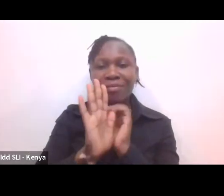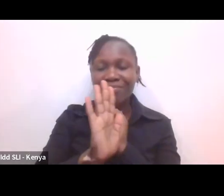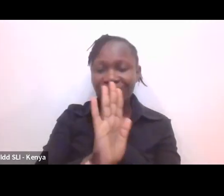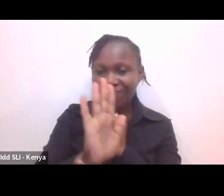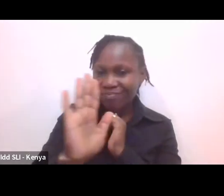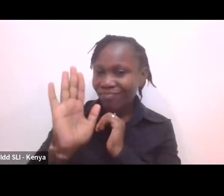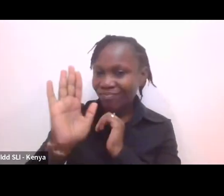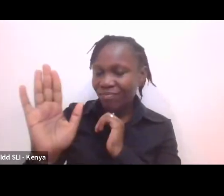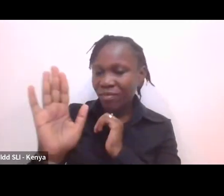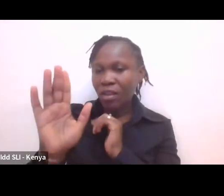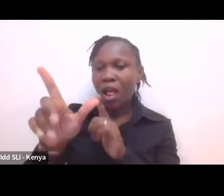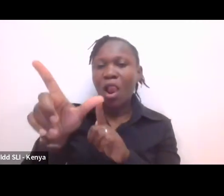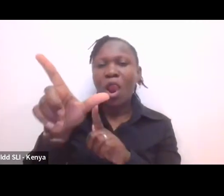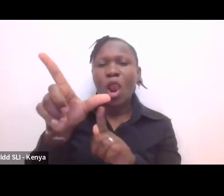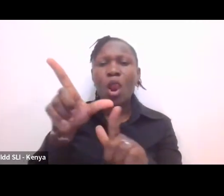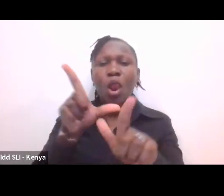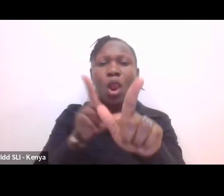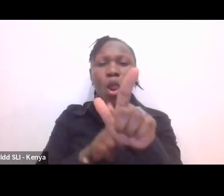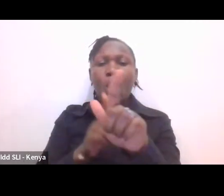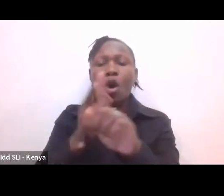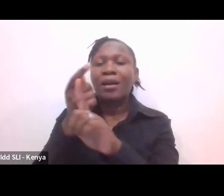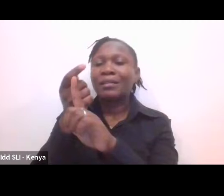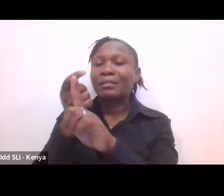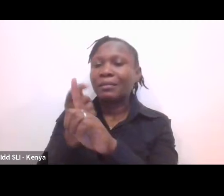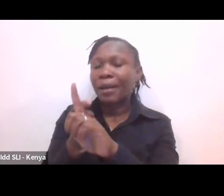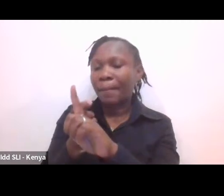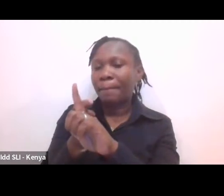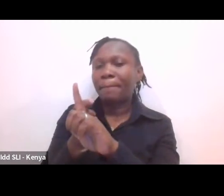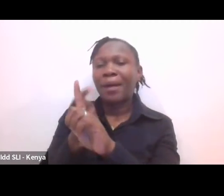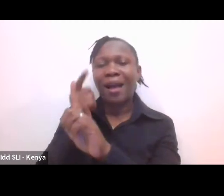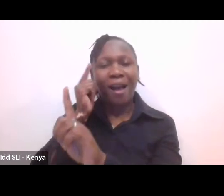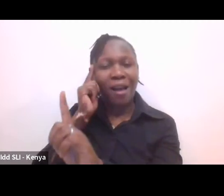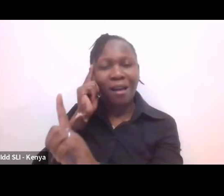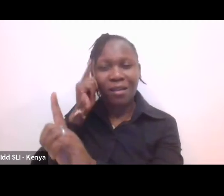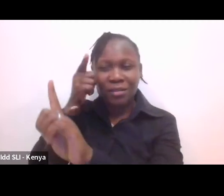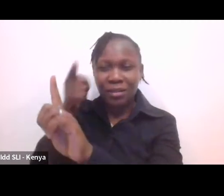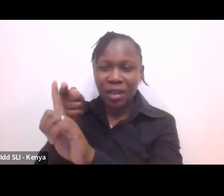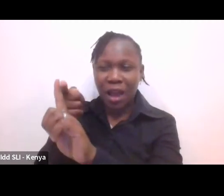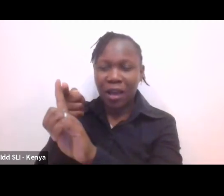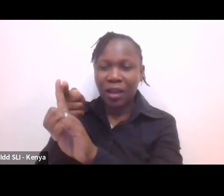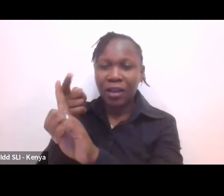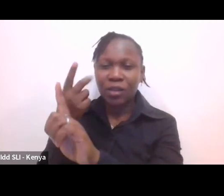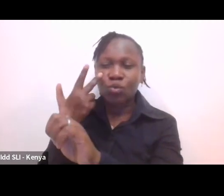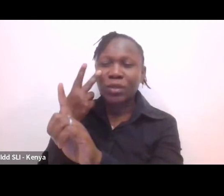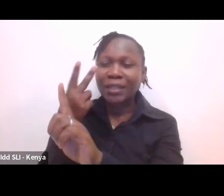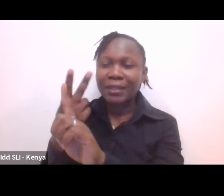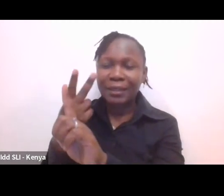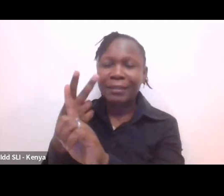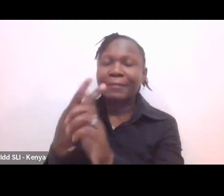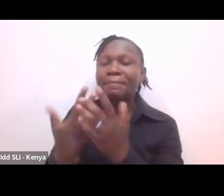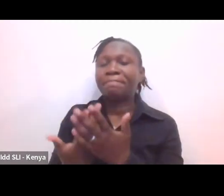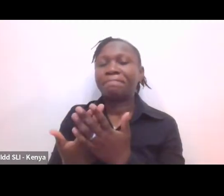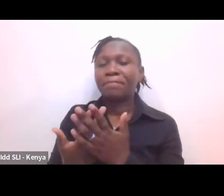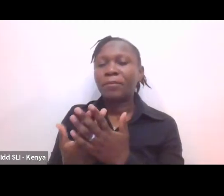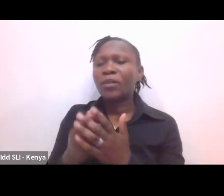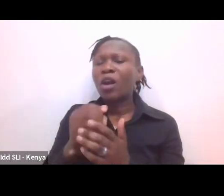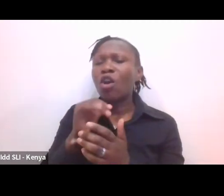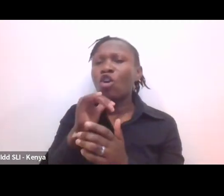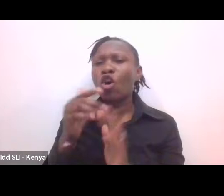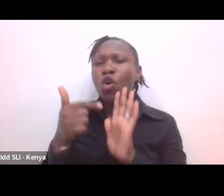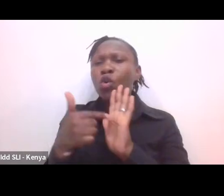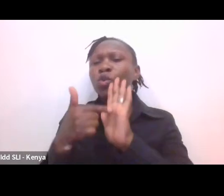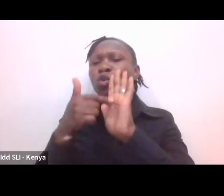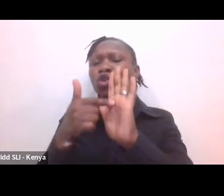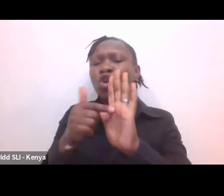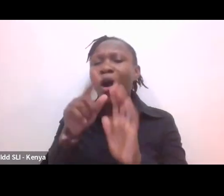long-term outcome target. Let's not, like Procrustes, impose an inappropriate, ill-fitting